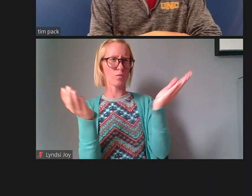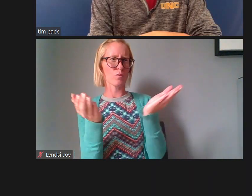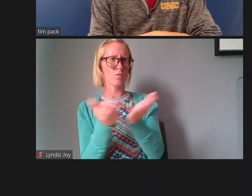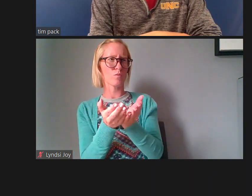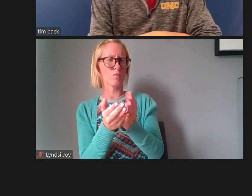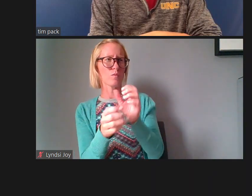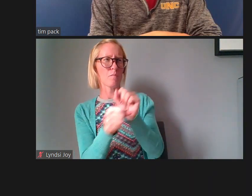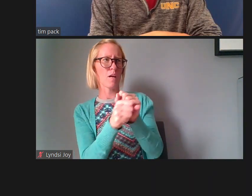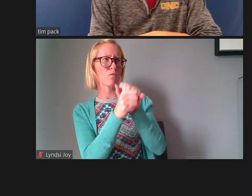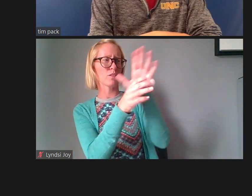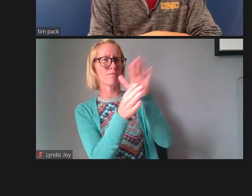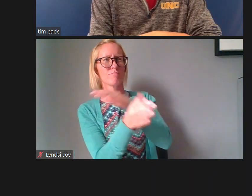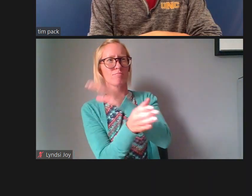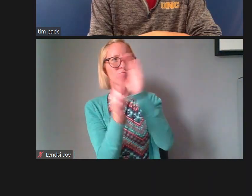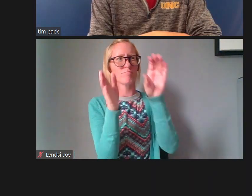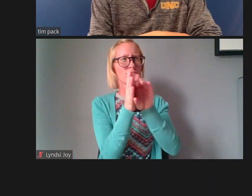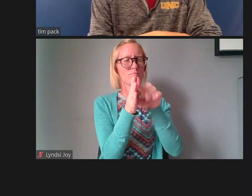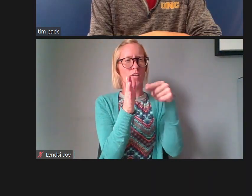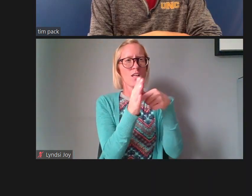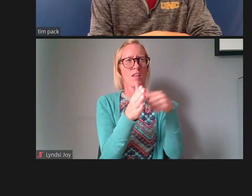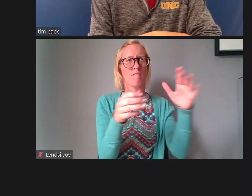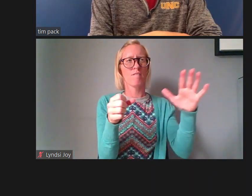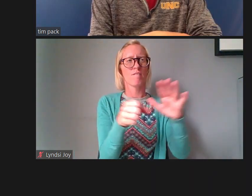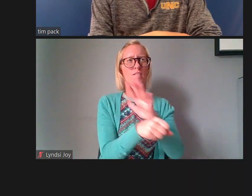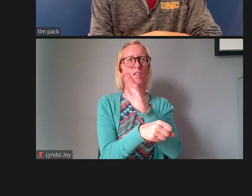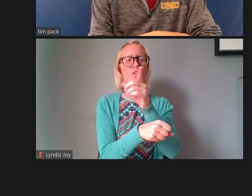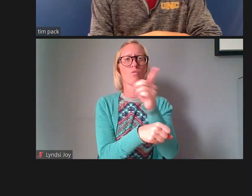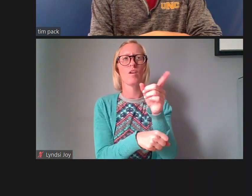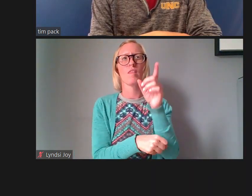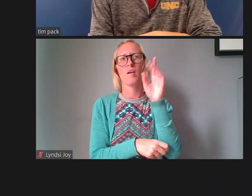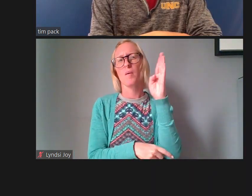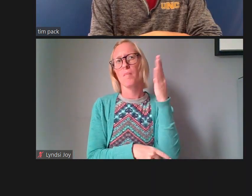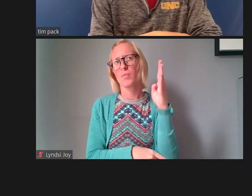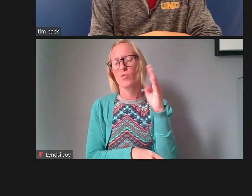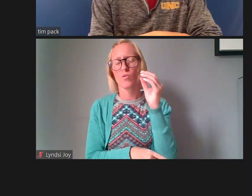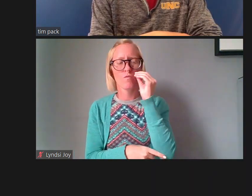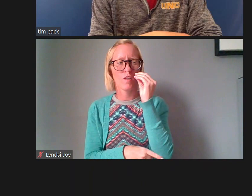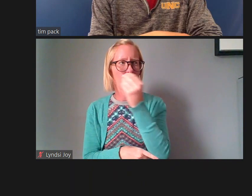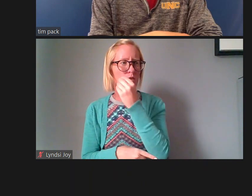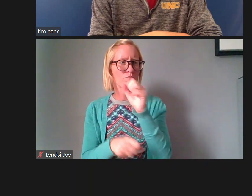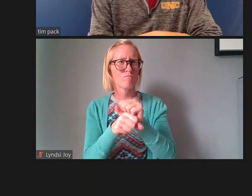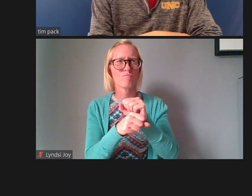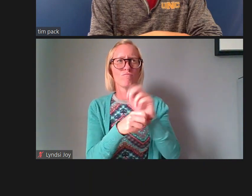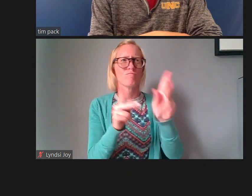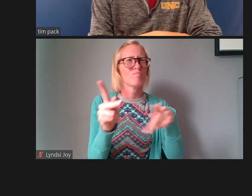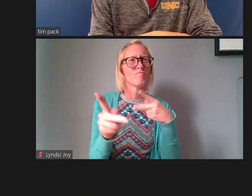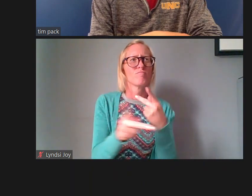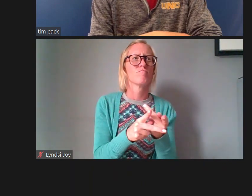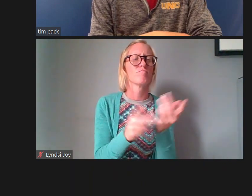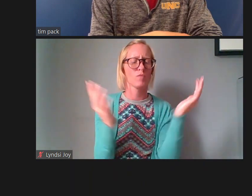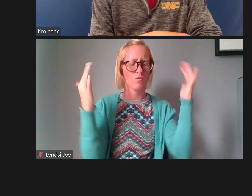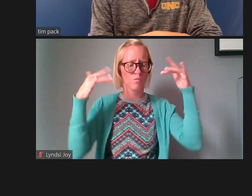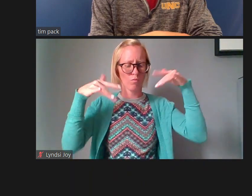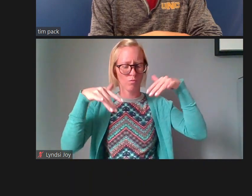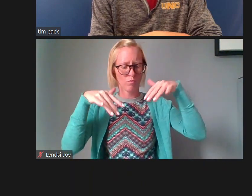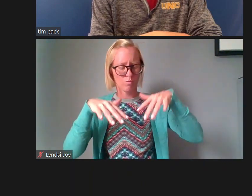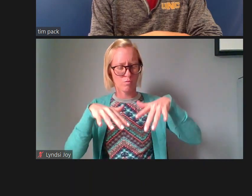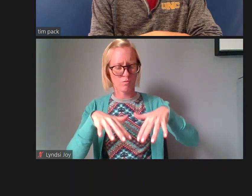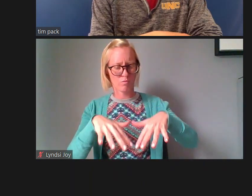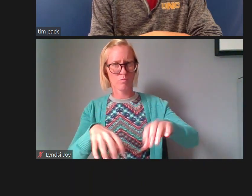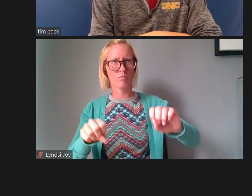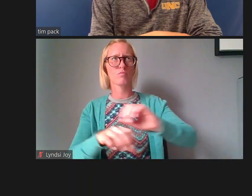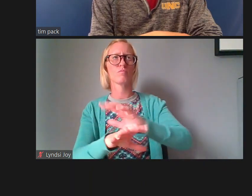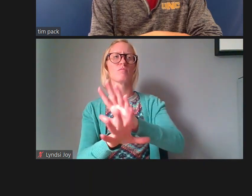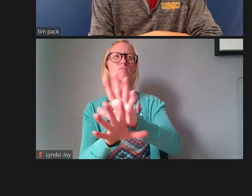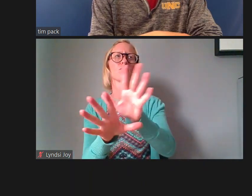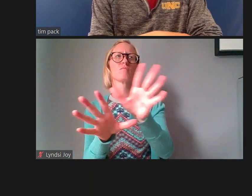of the mountain. This was filled with a blue flower, a rock plant of some sort, and the overflow hung down the vent and spilled lavishly among